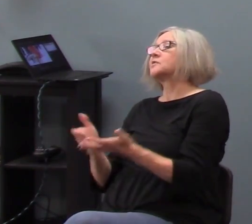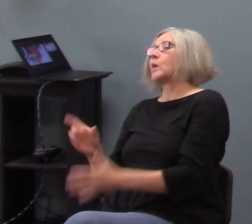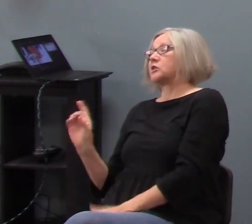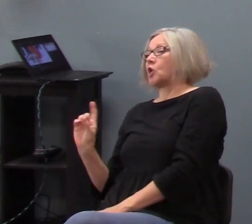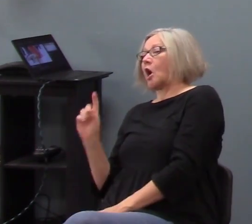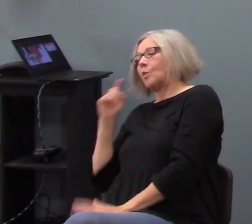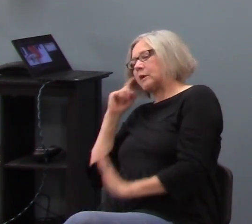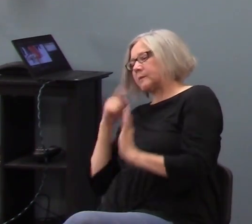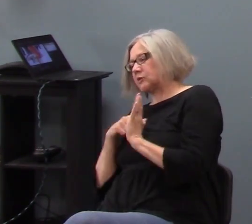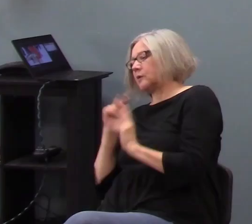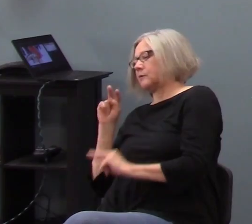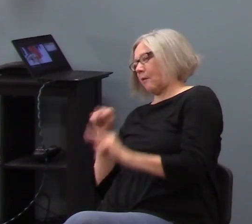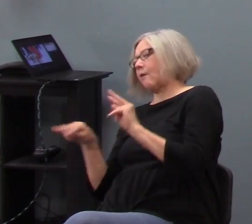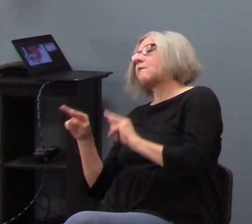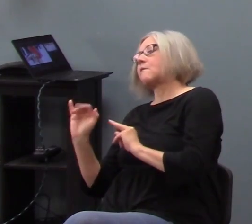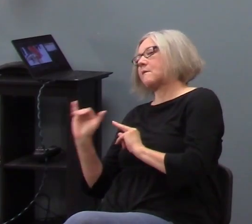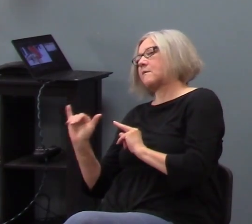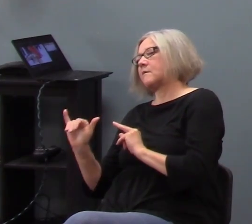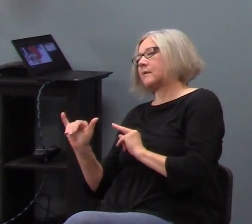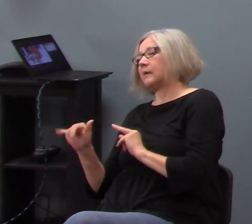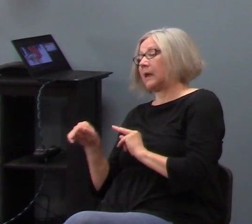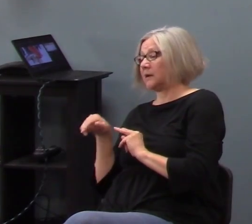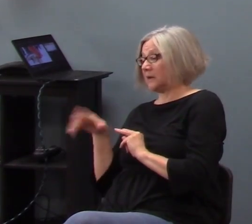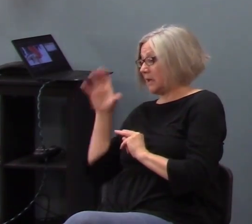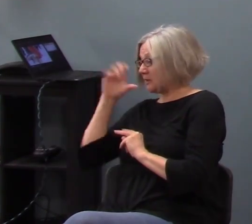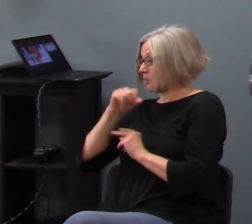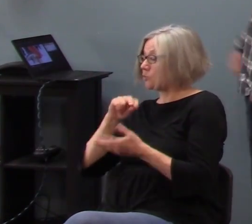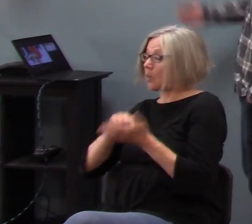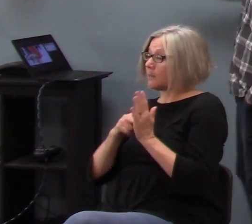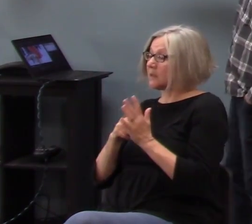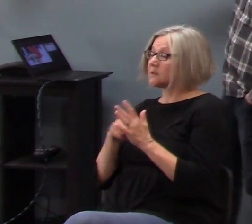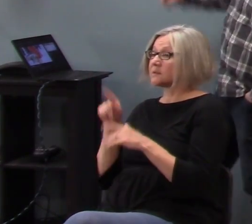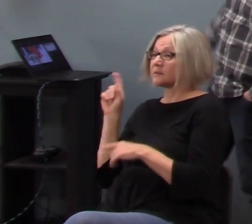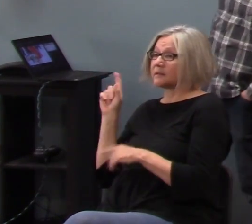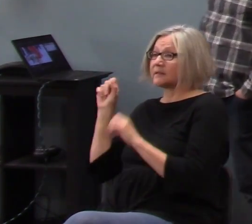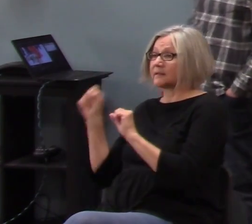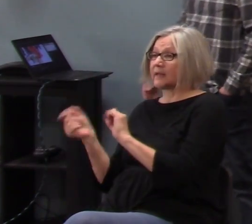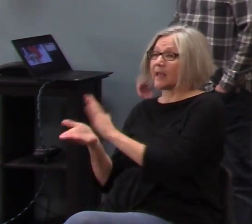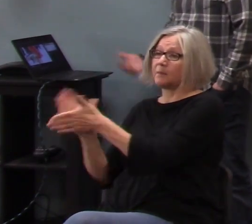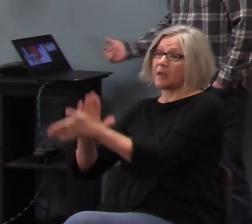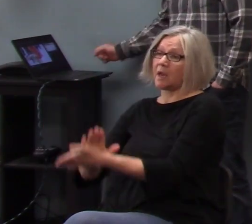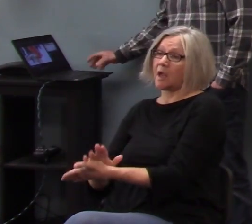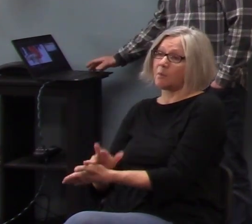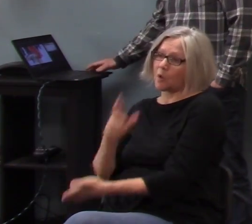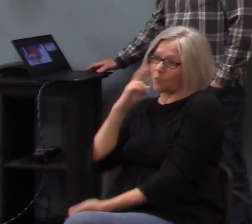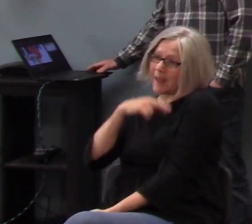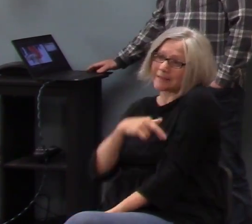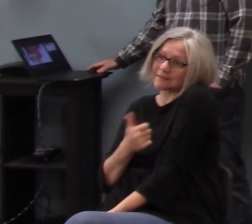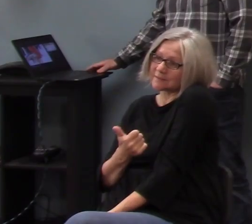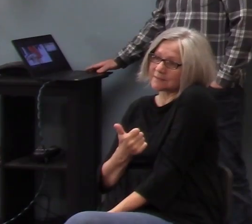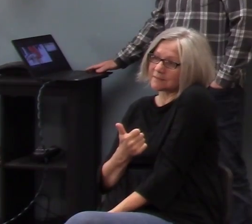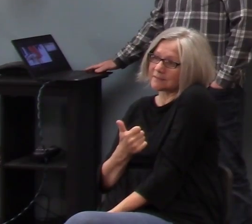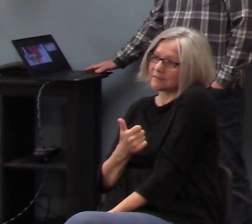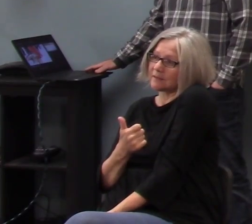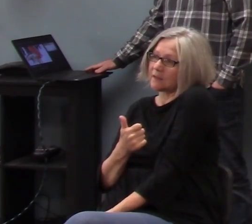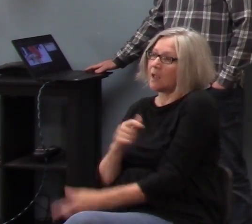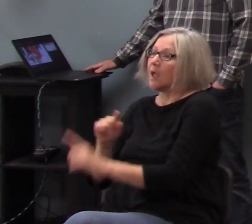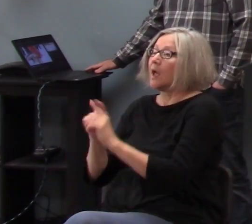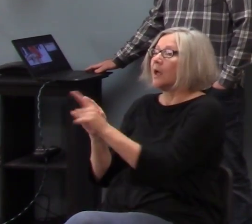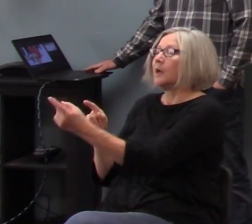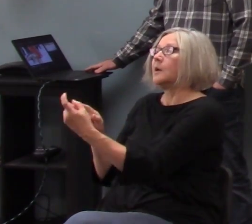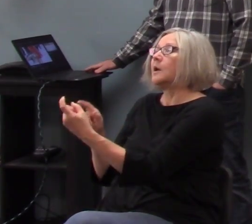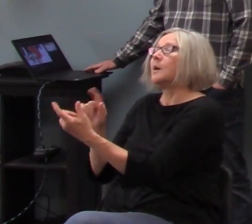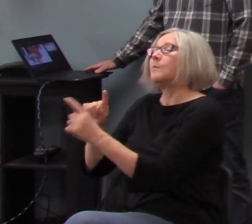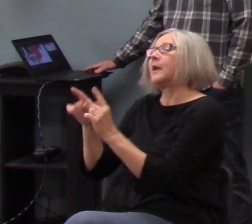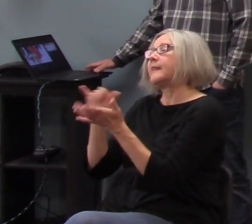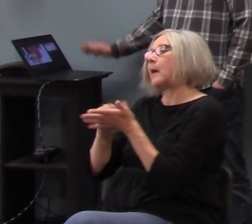Yeah. And he assumed that that means that this could eventually turn into a rat. And he's not wrong. But wasn't a lot Wait. of that guided